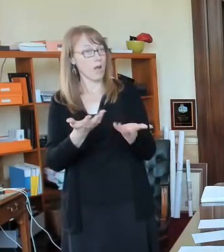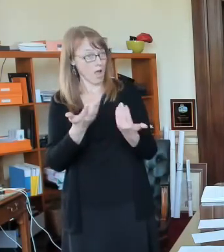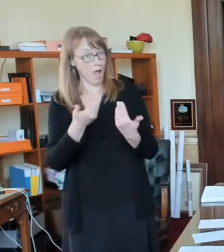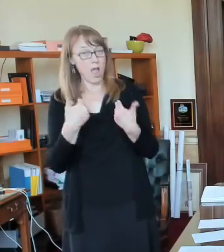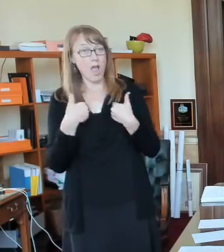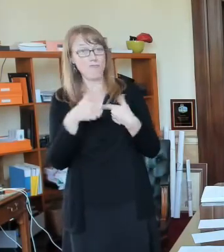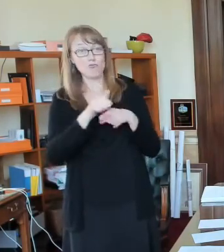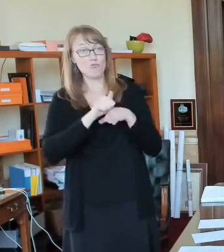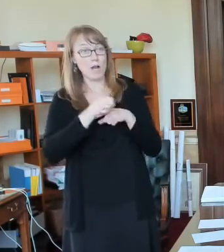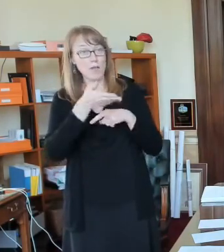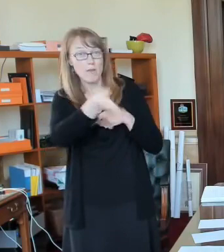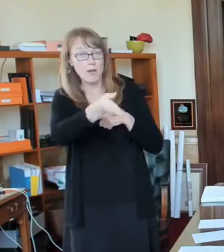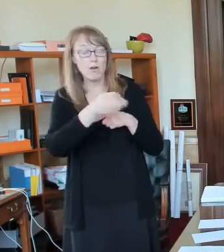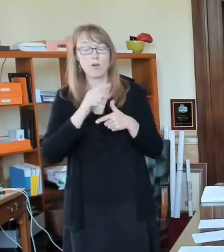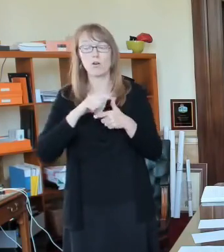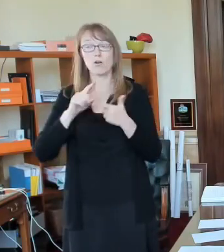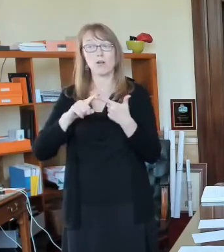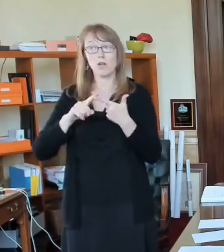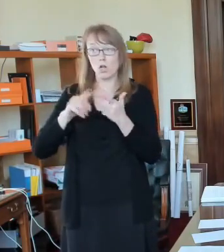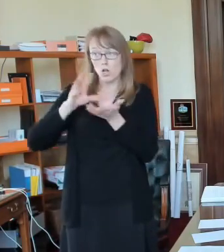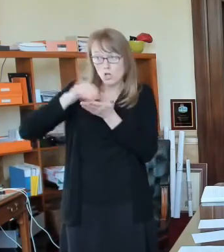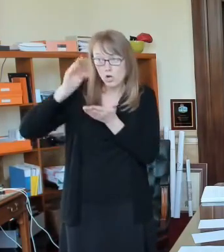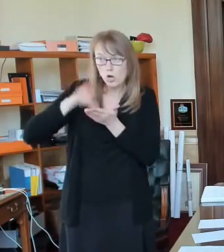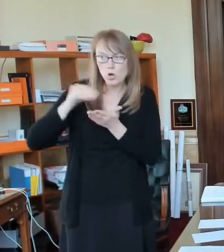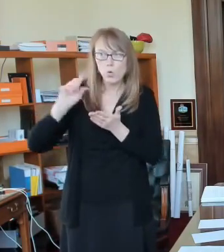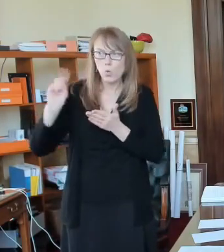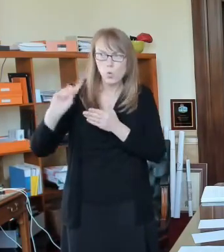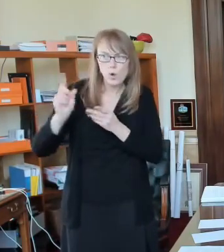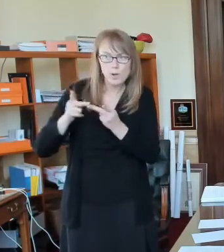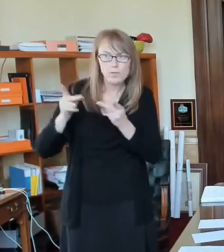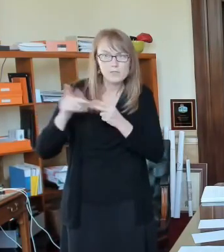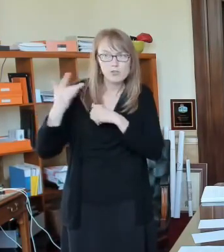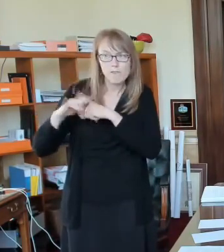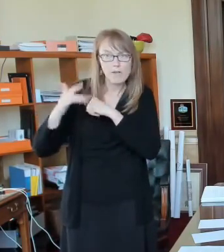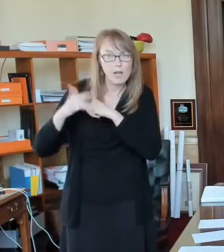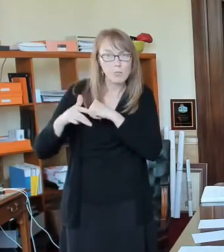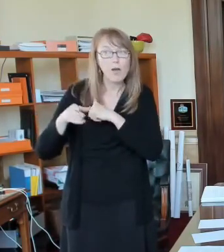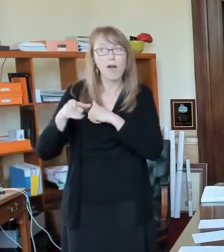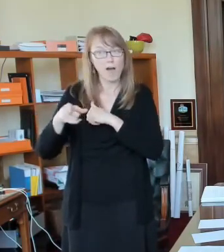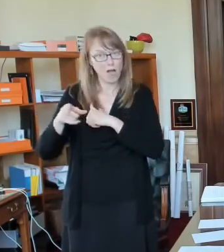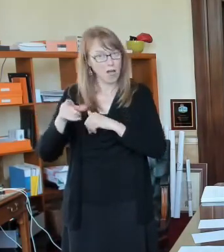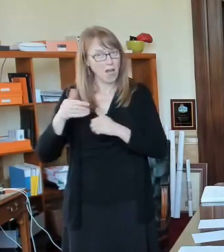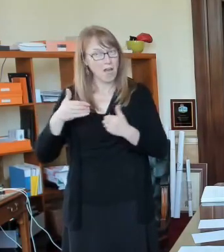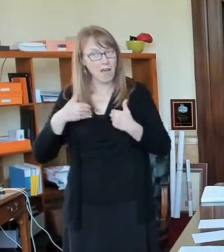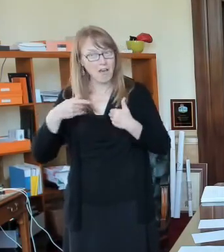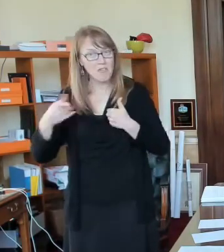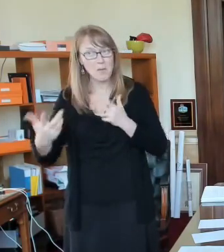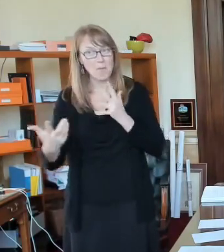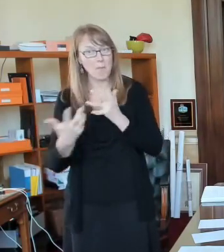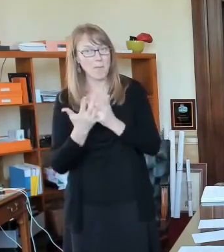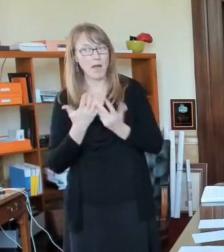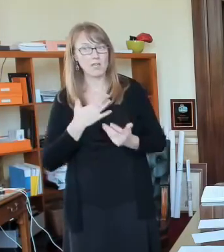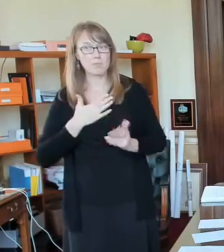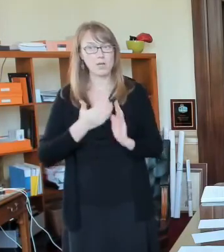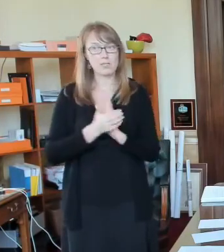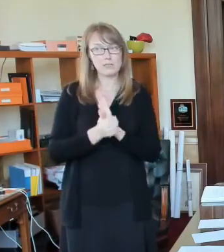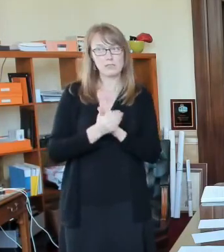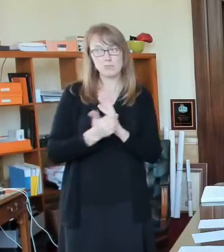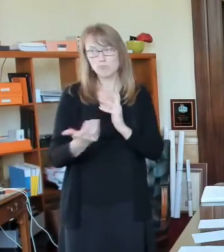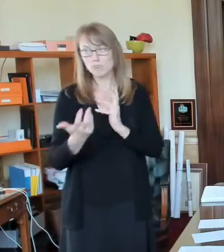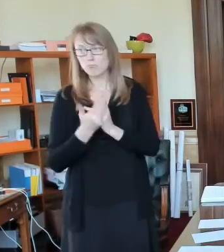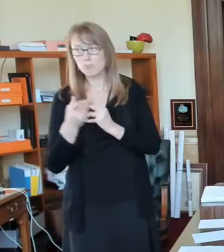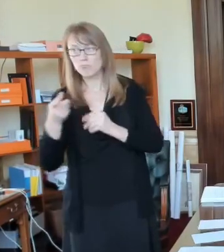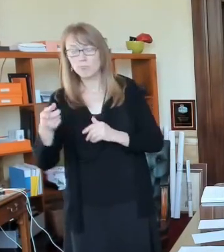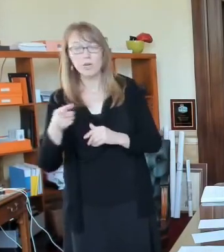set. For those of you that want to set up an appointment to go visit Slate, I'm going to give you the phone